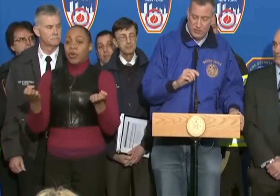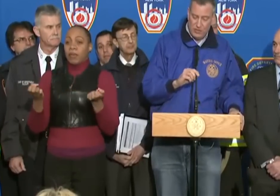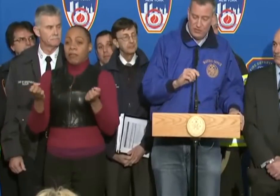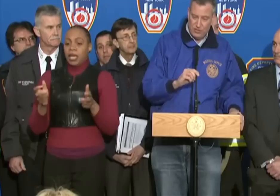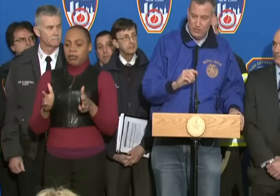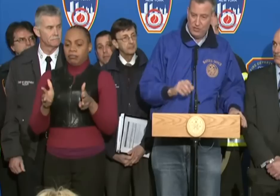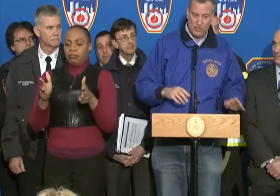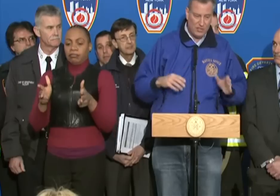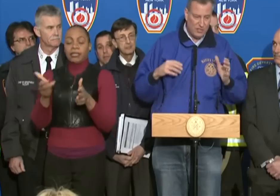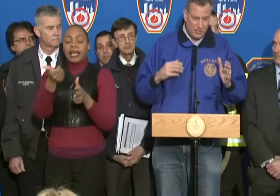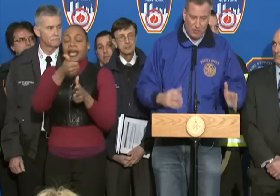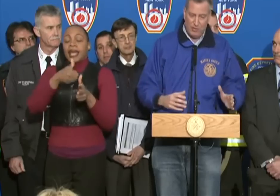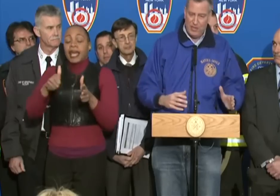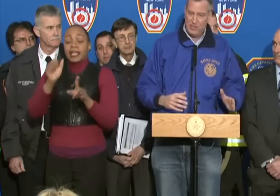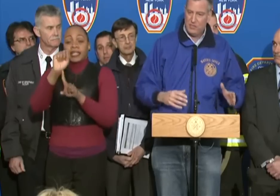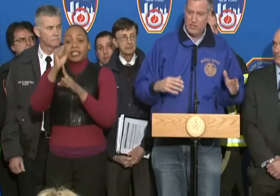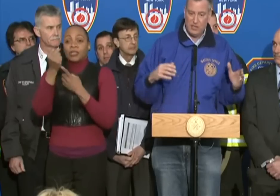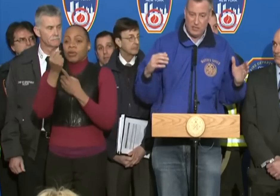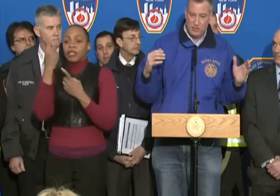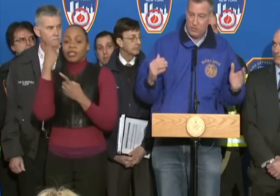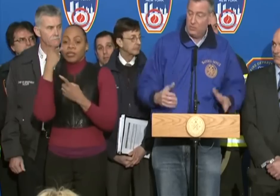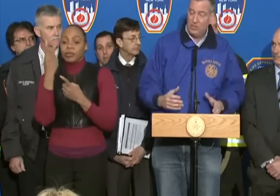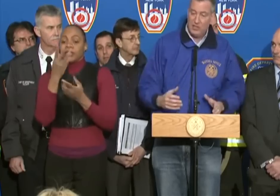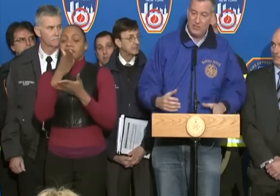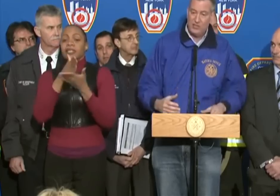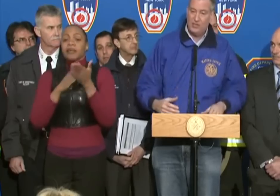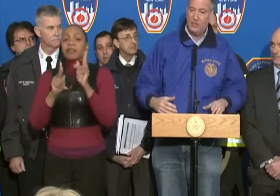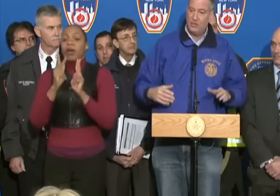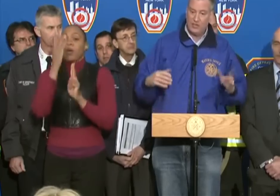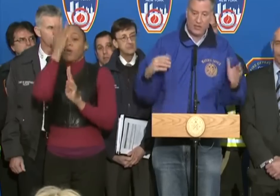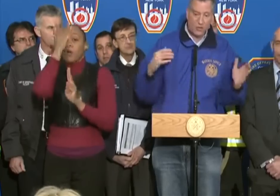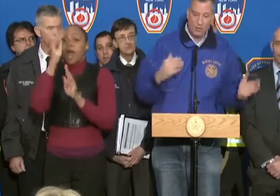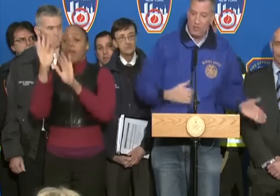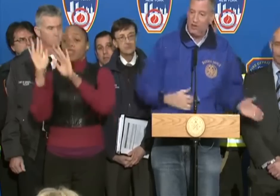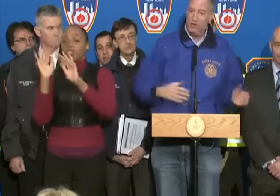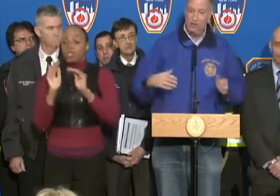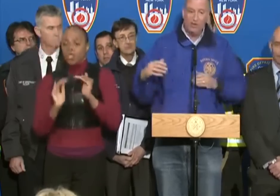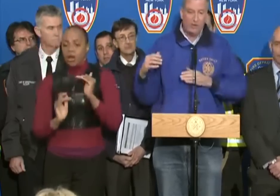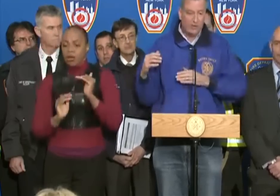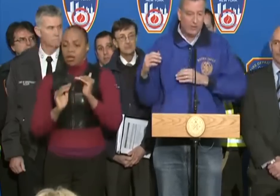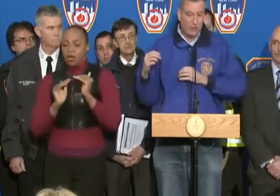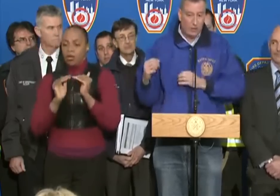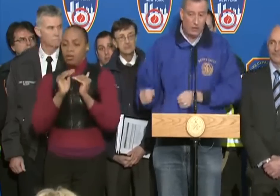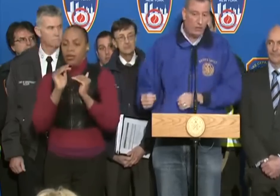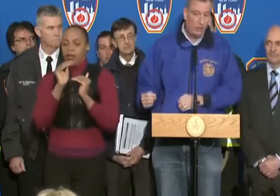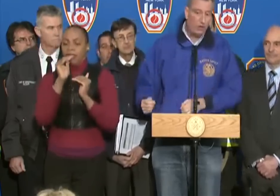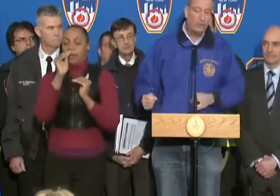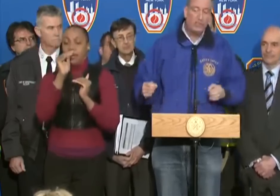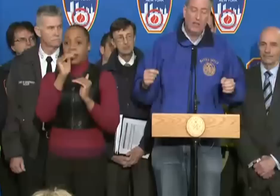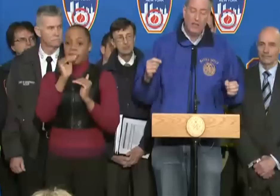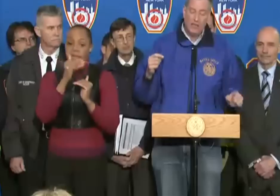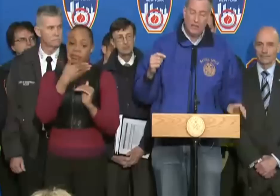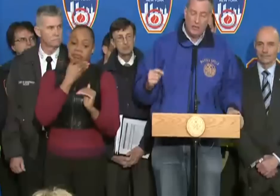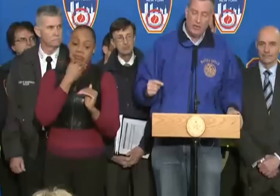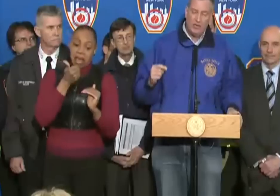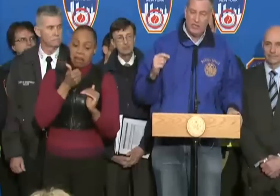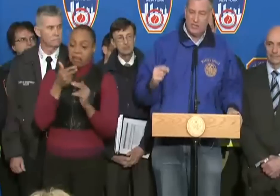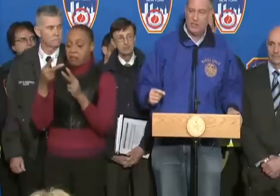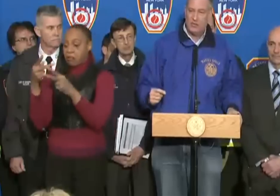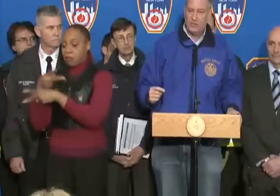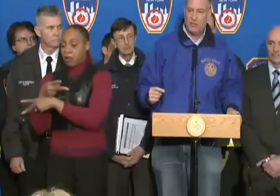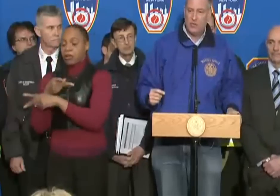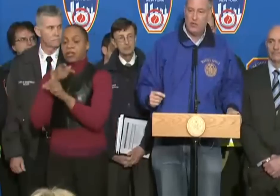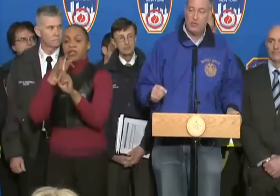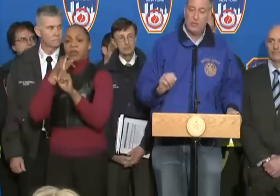given situation, you're going to see in some places, because of accumulation, it's going to work better, it's going to work a little worse. The point is,